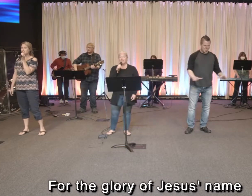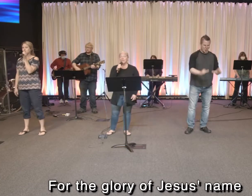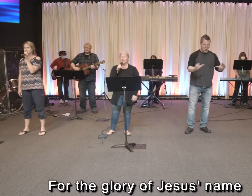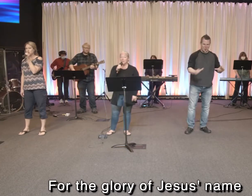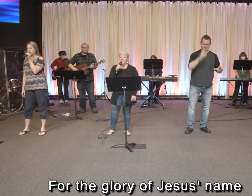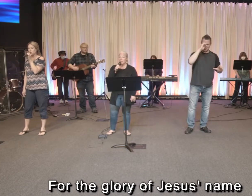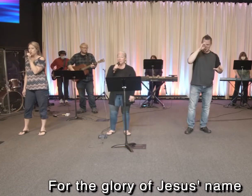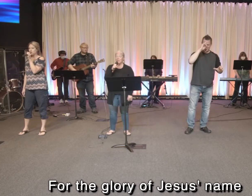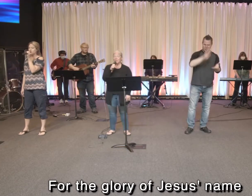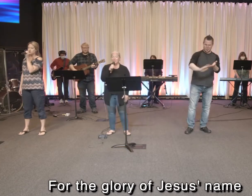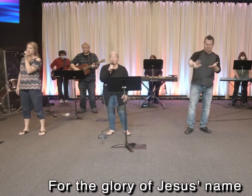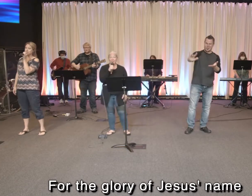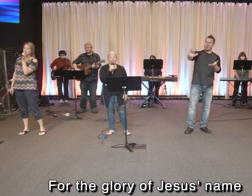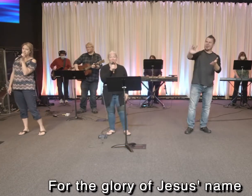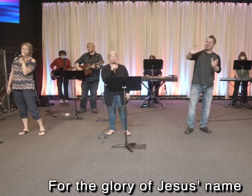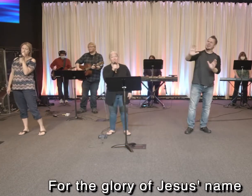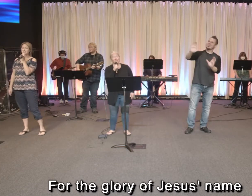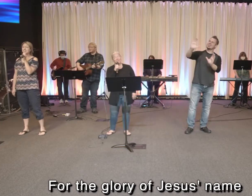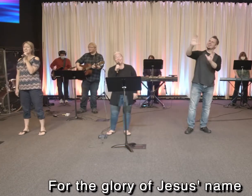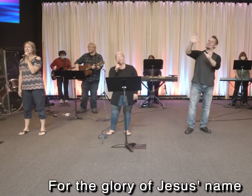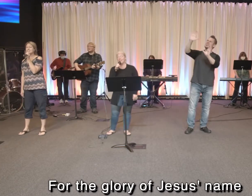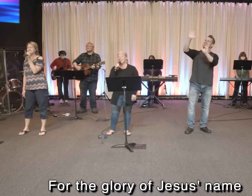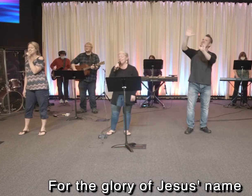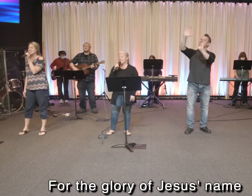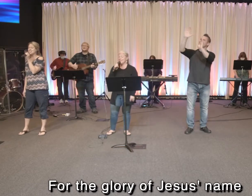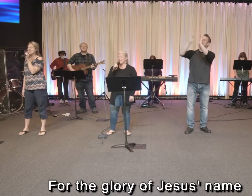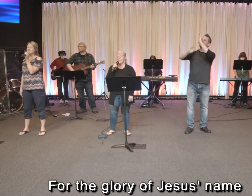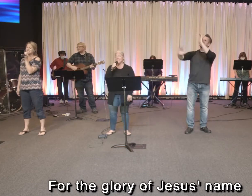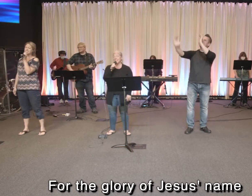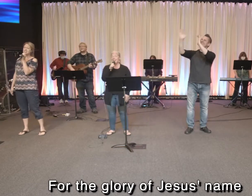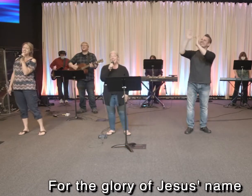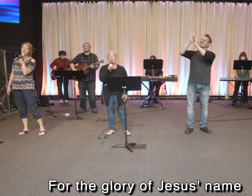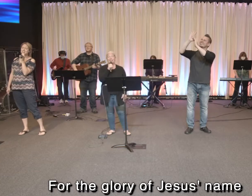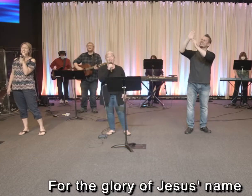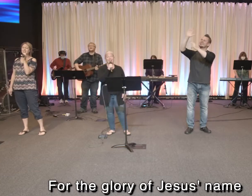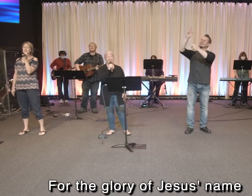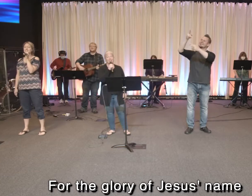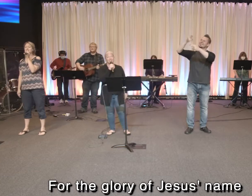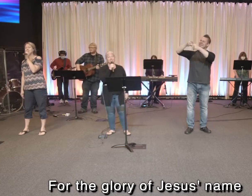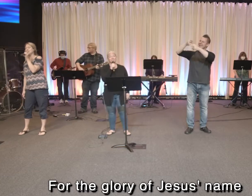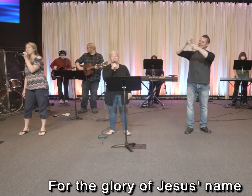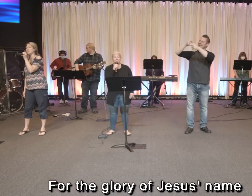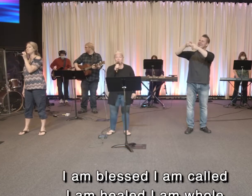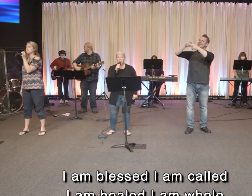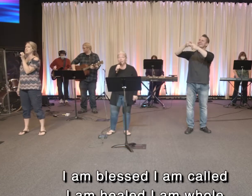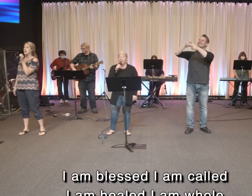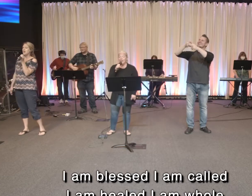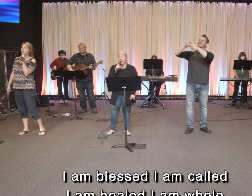For the glory of Jesus' name.